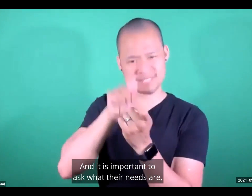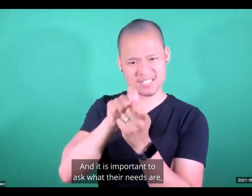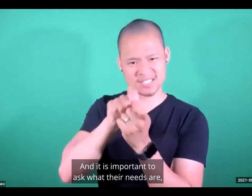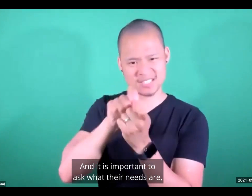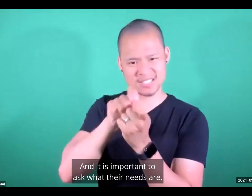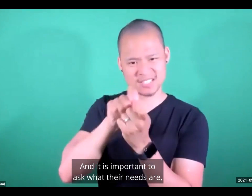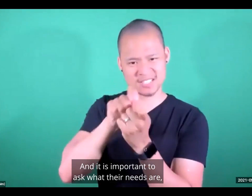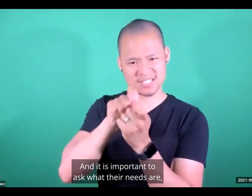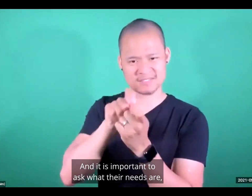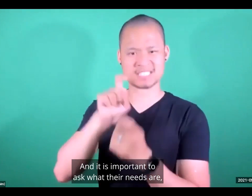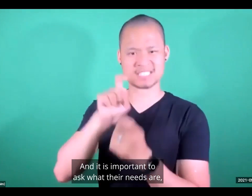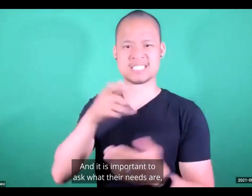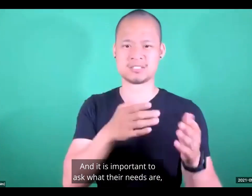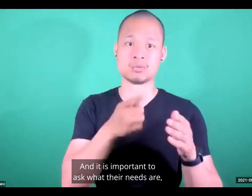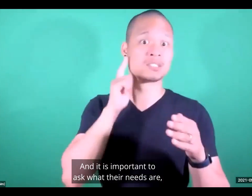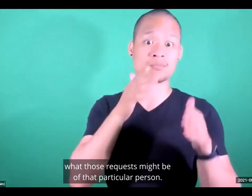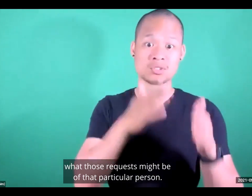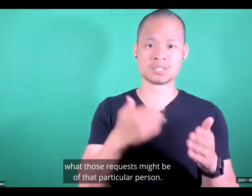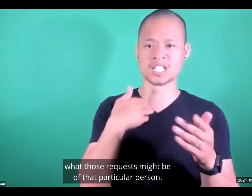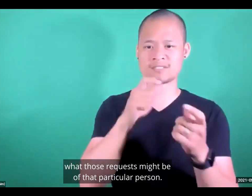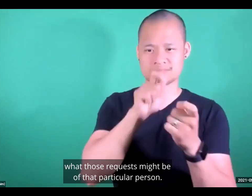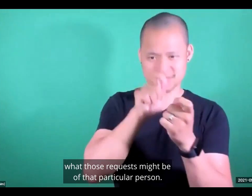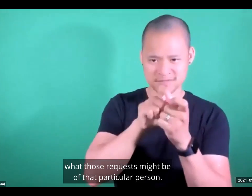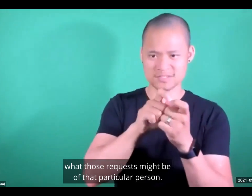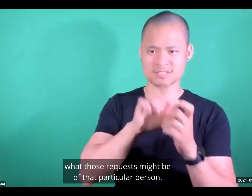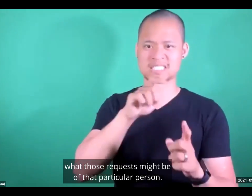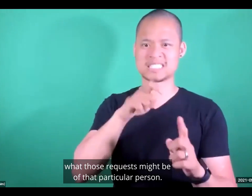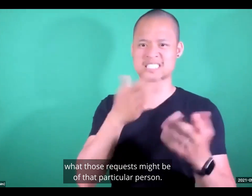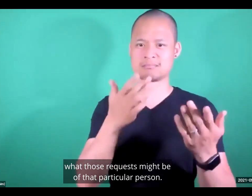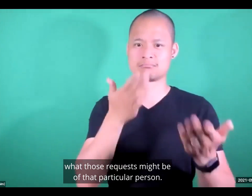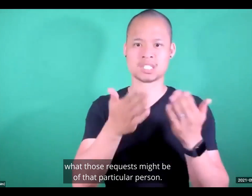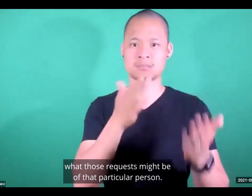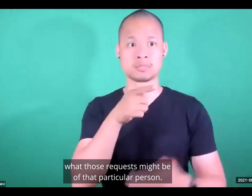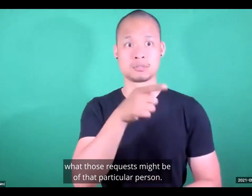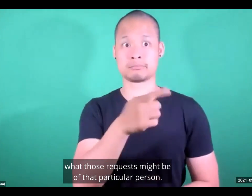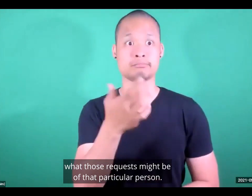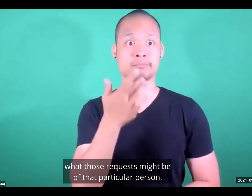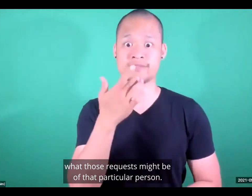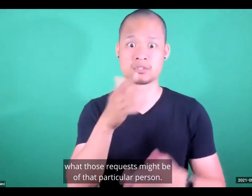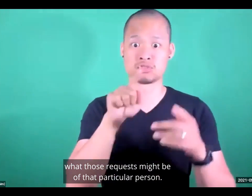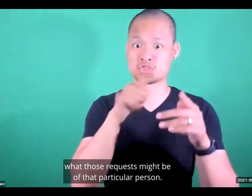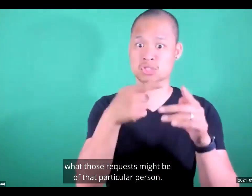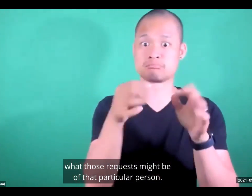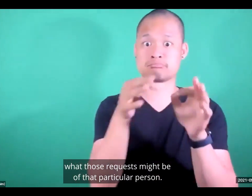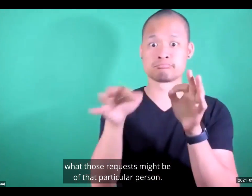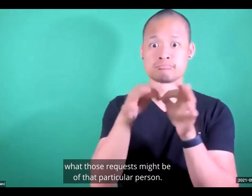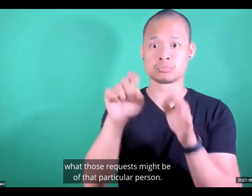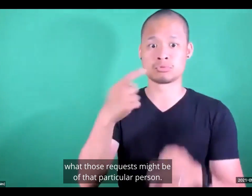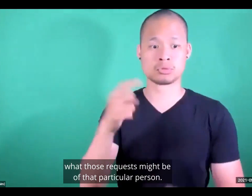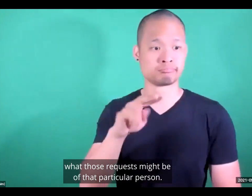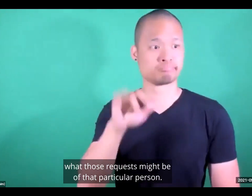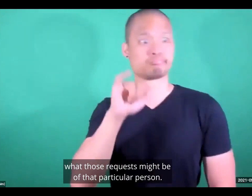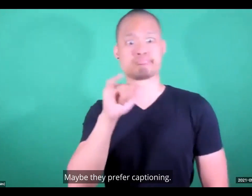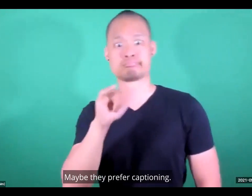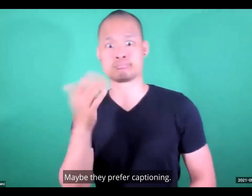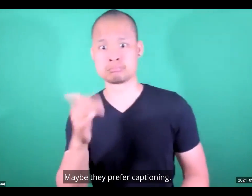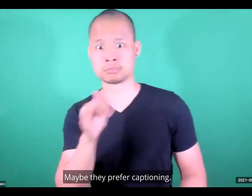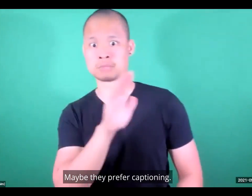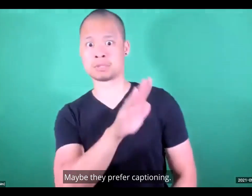really ask what their needs are, what those requests might be of that particular person.